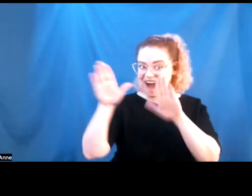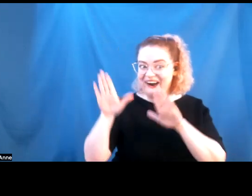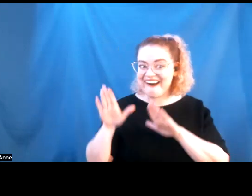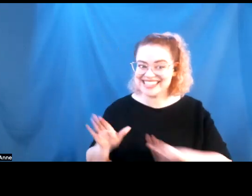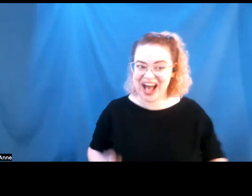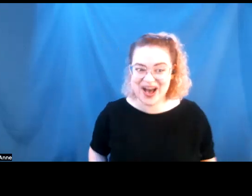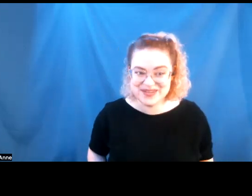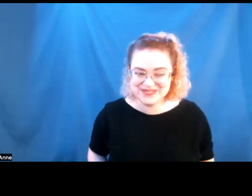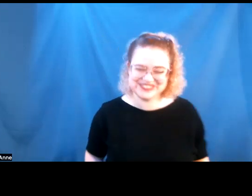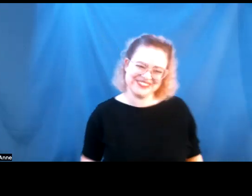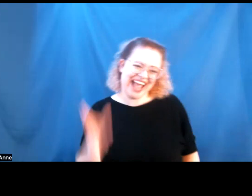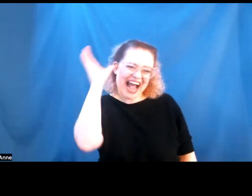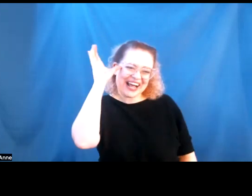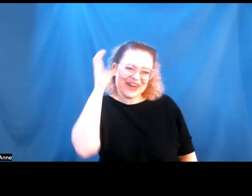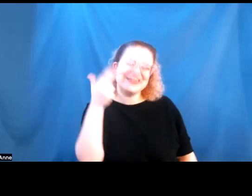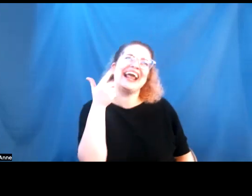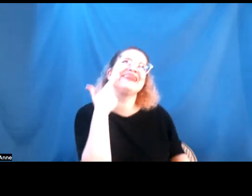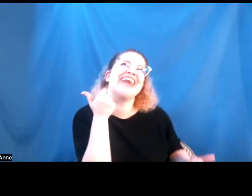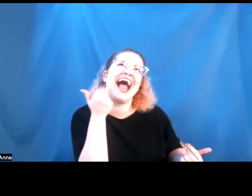Chloe laughs. You did it.